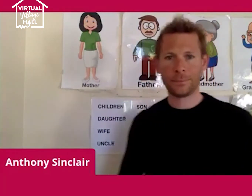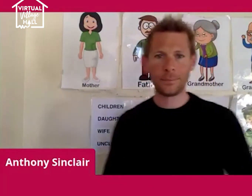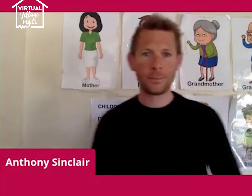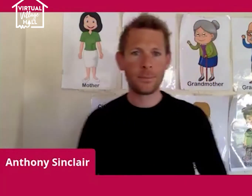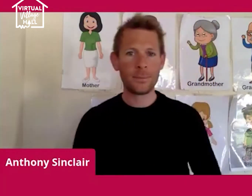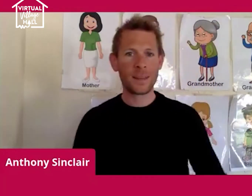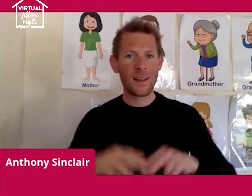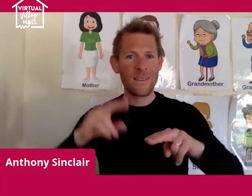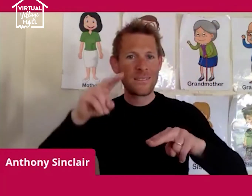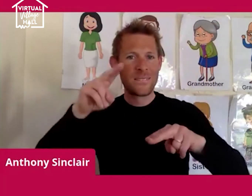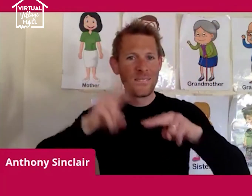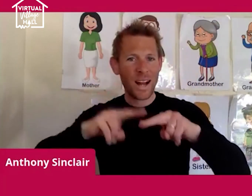Father.